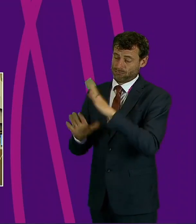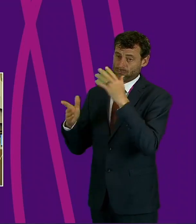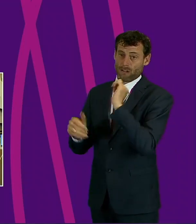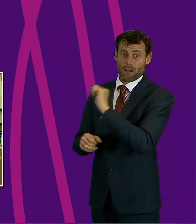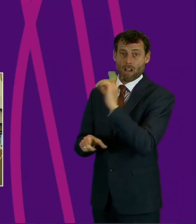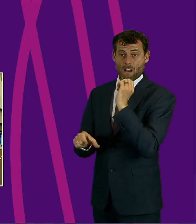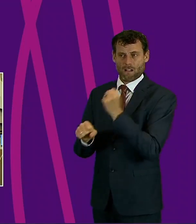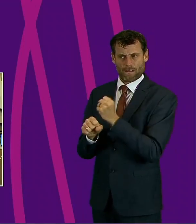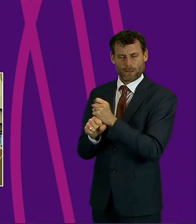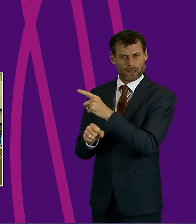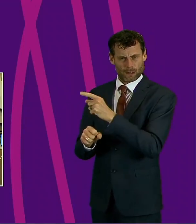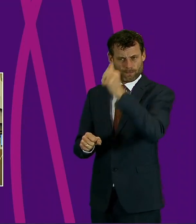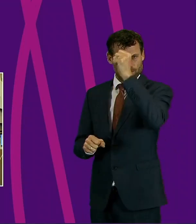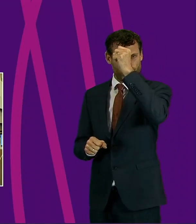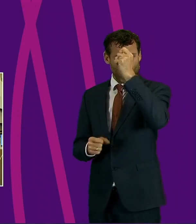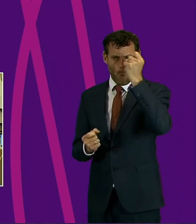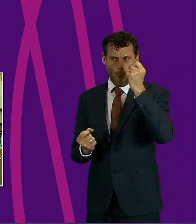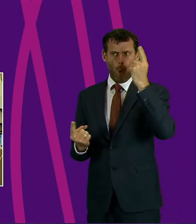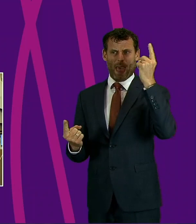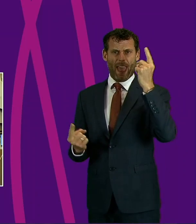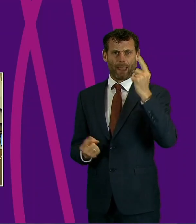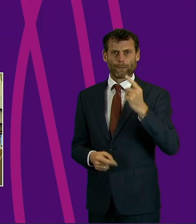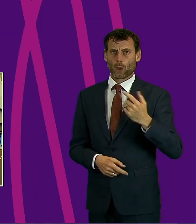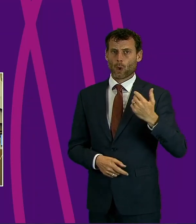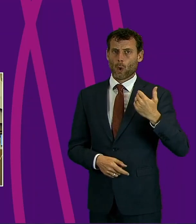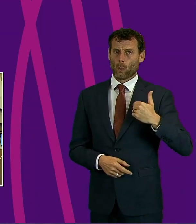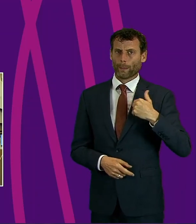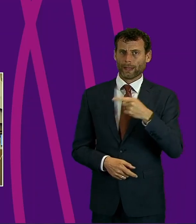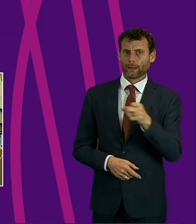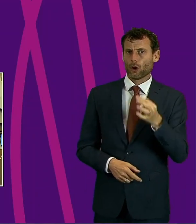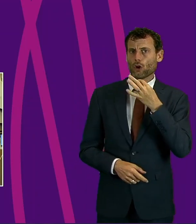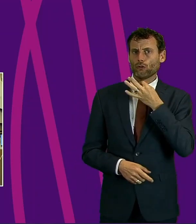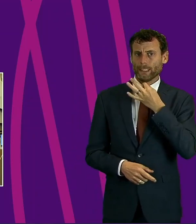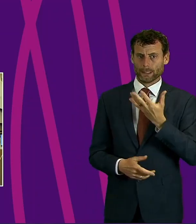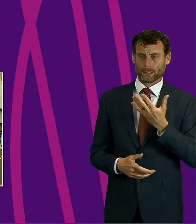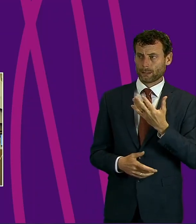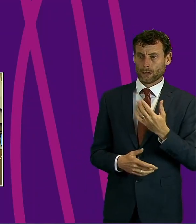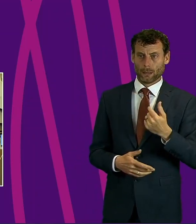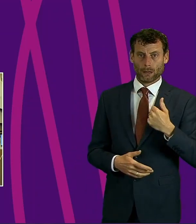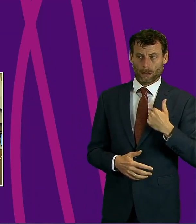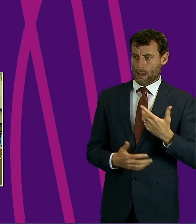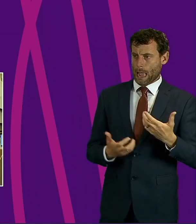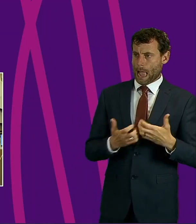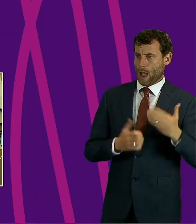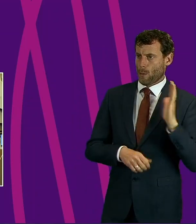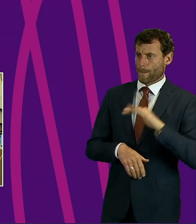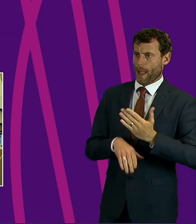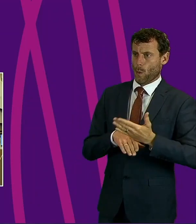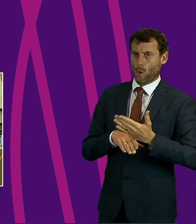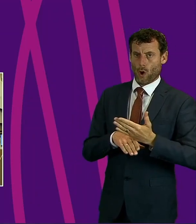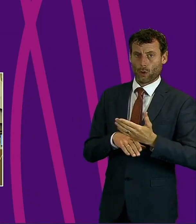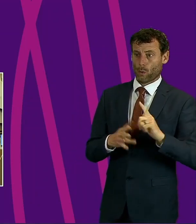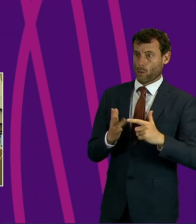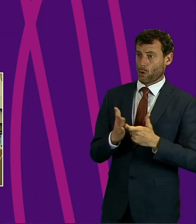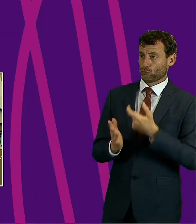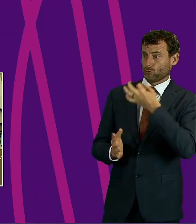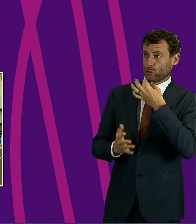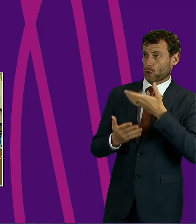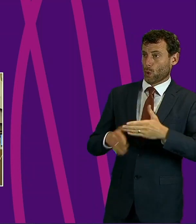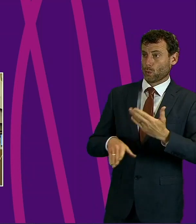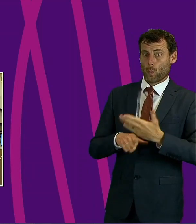that the disruption to the labour market caused by the coronavirus pandemic will have a disproportionate impact on women, and that's